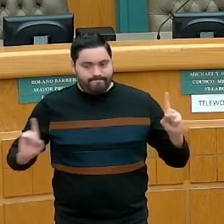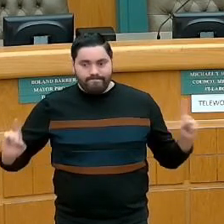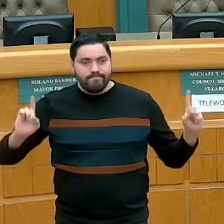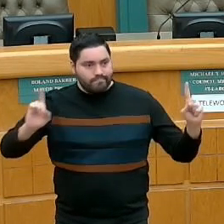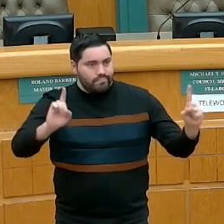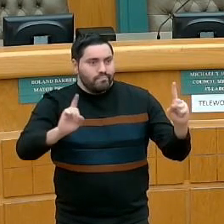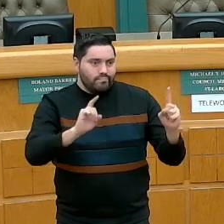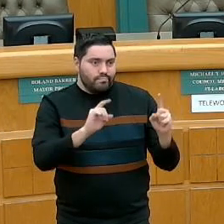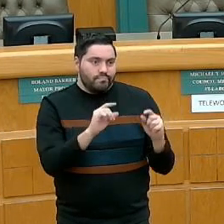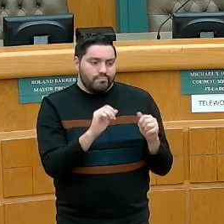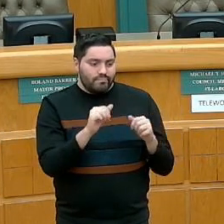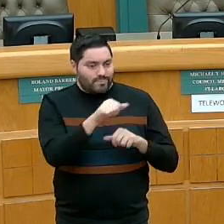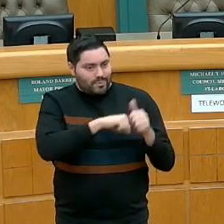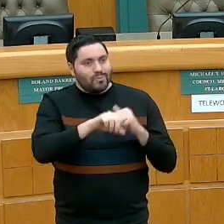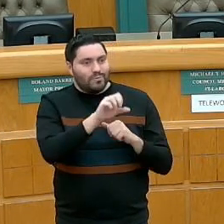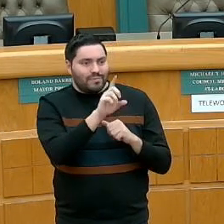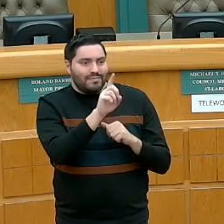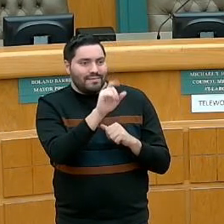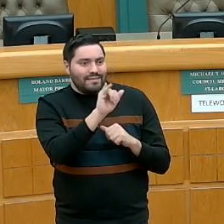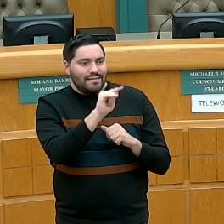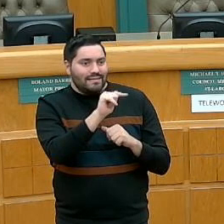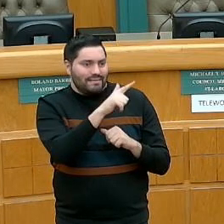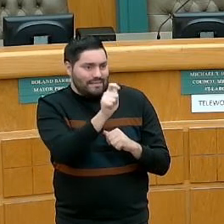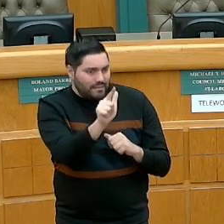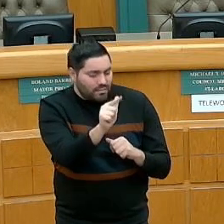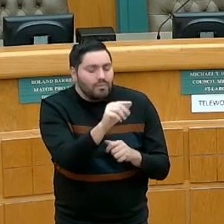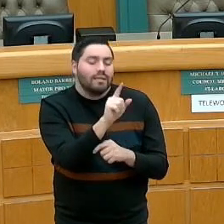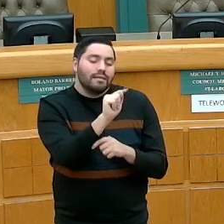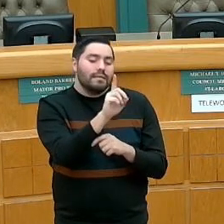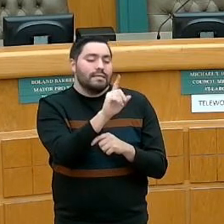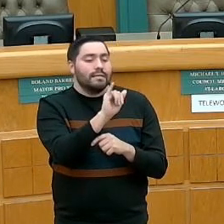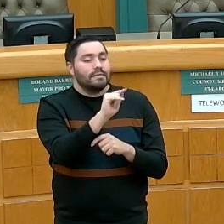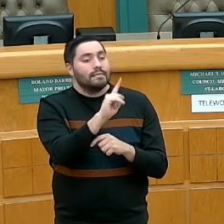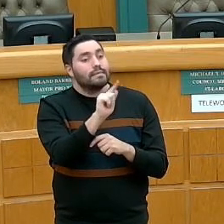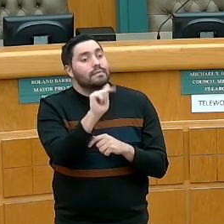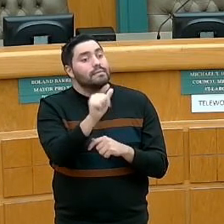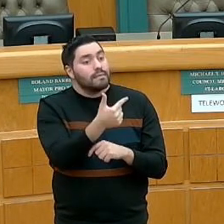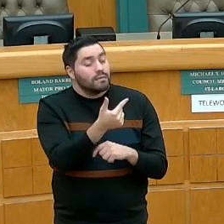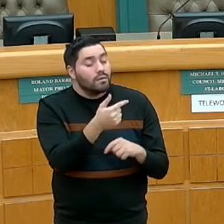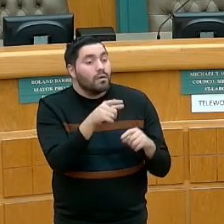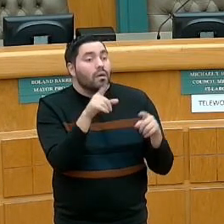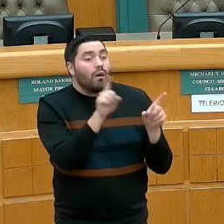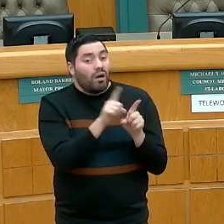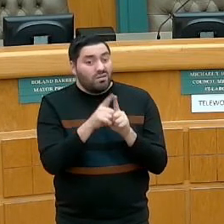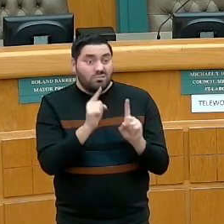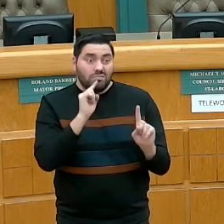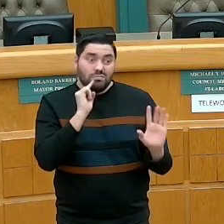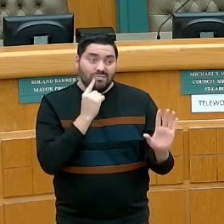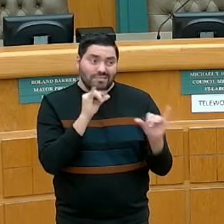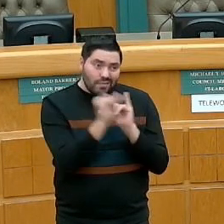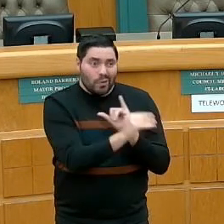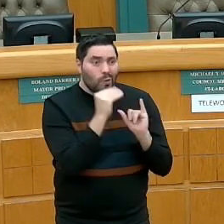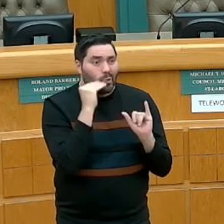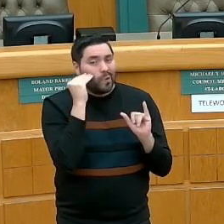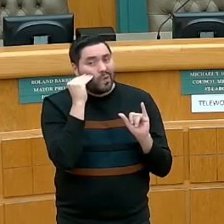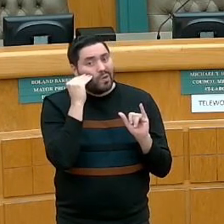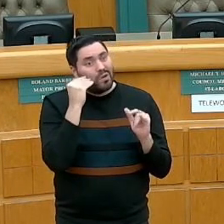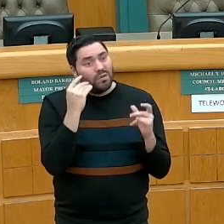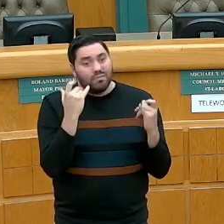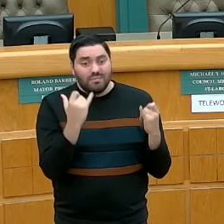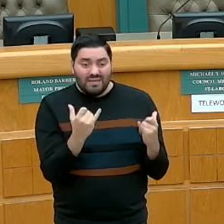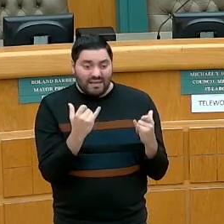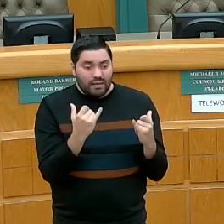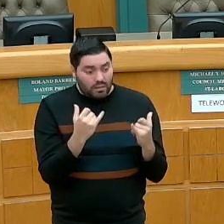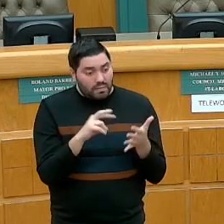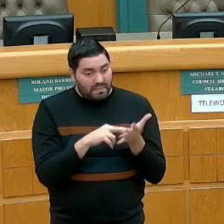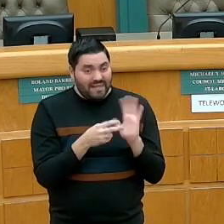our staying at home practices. This is critical, and today is only the first couple of days